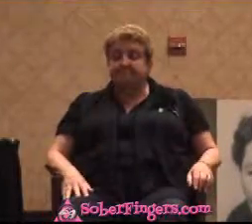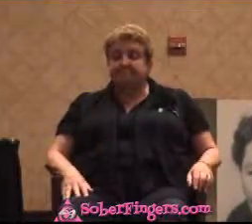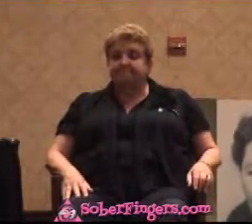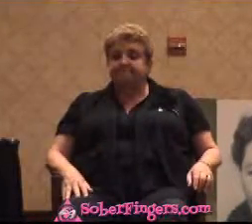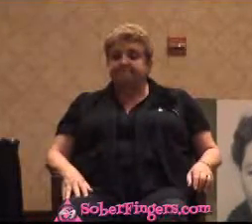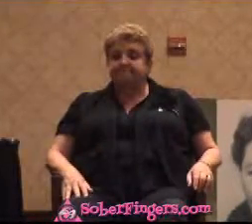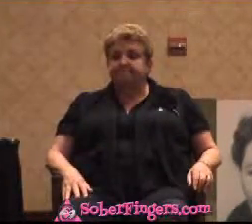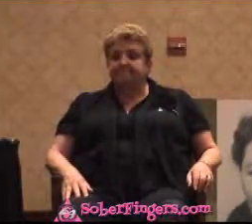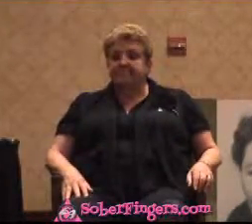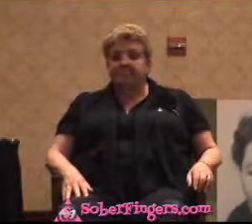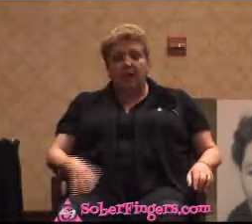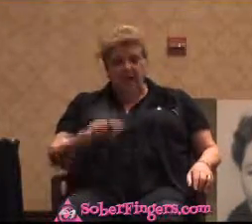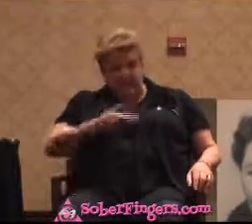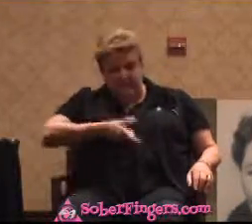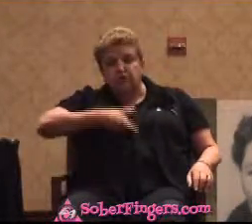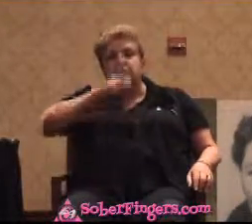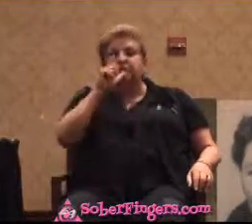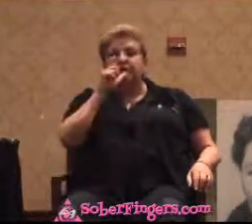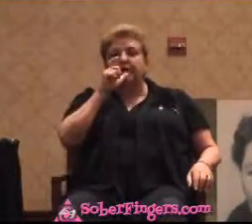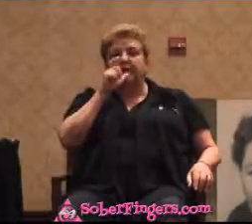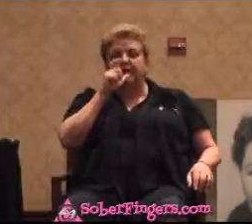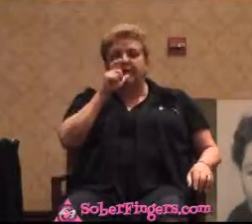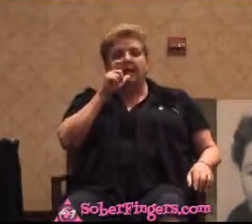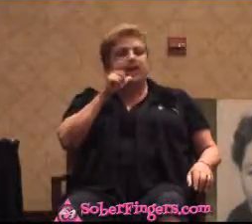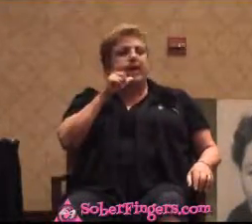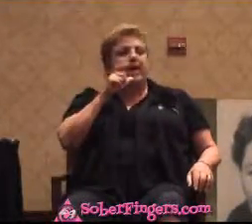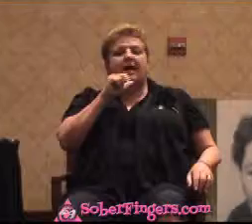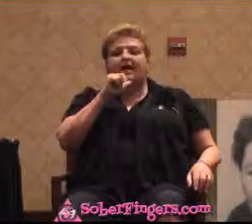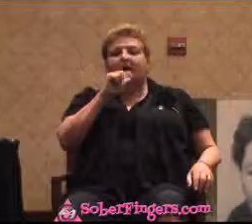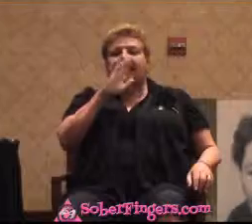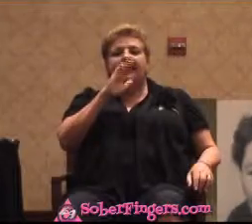And I took that drink, and it would be years before I saw my kid again.